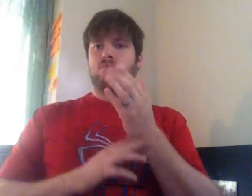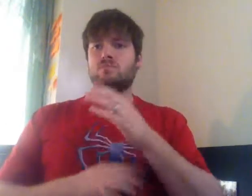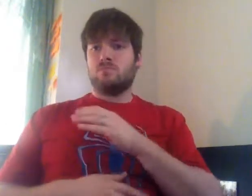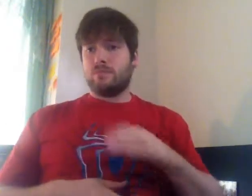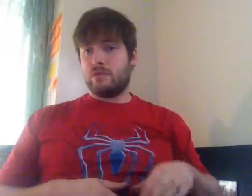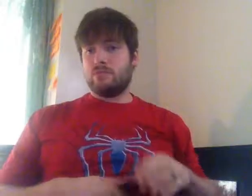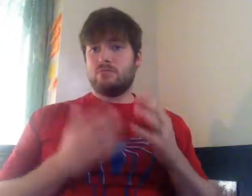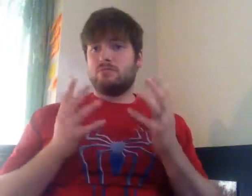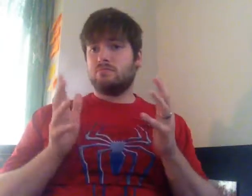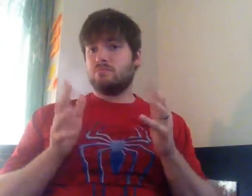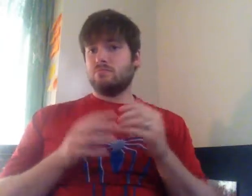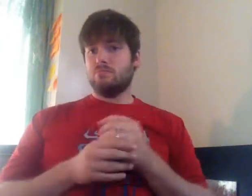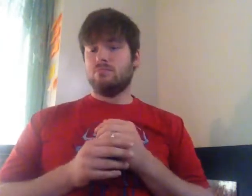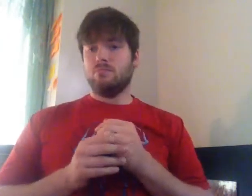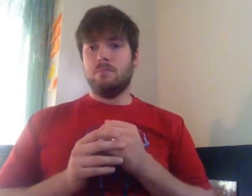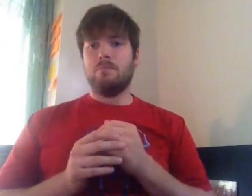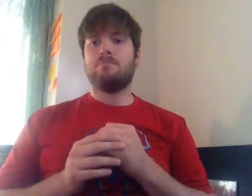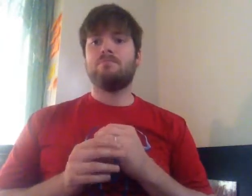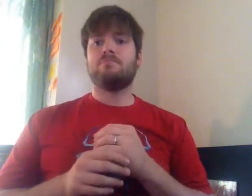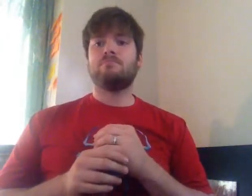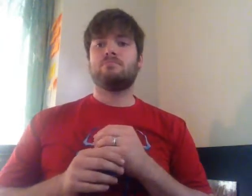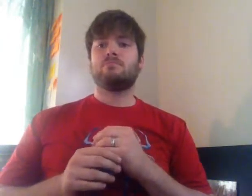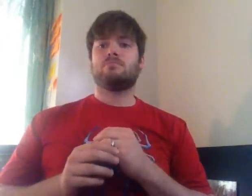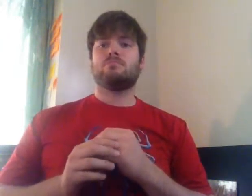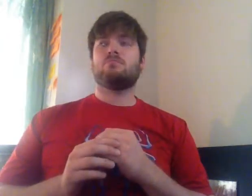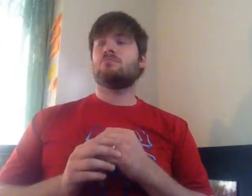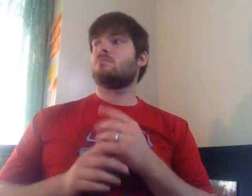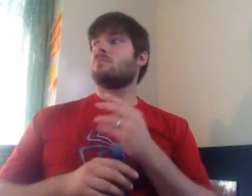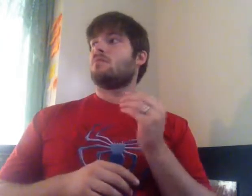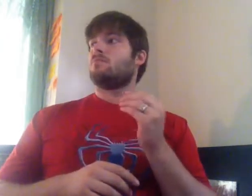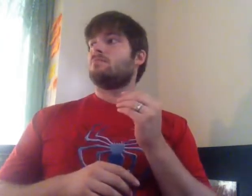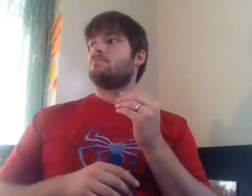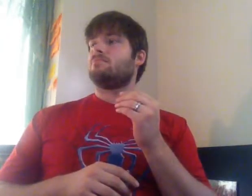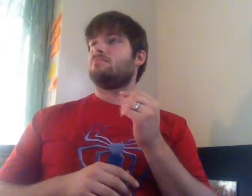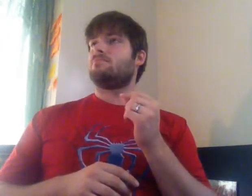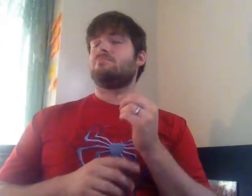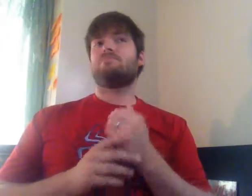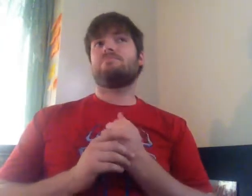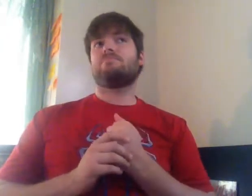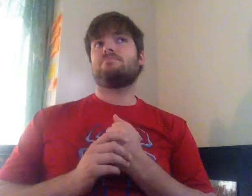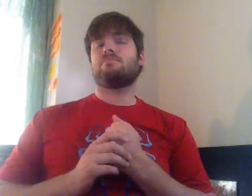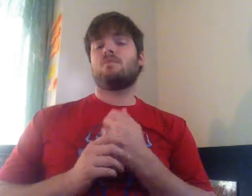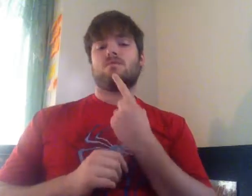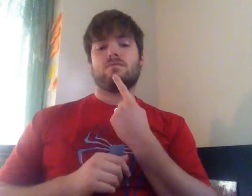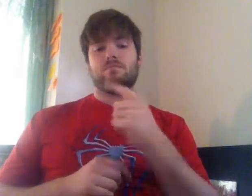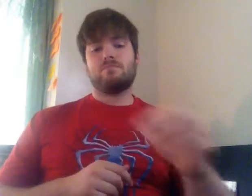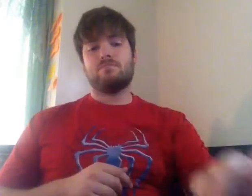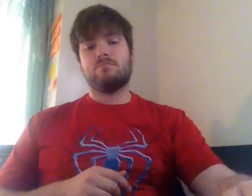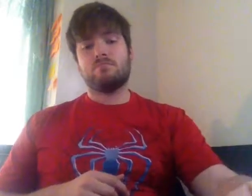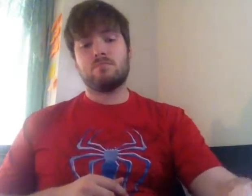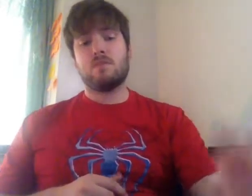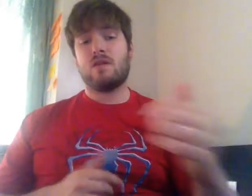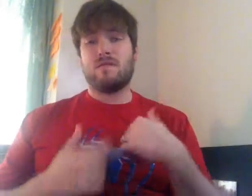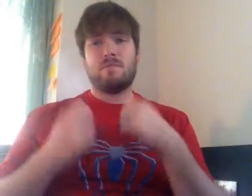right, talking about getting a break. How about getting a break from Colin? This thing's pulling away faster and faster. It's the very latest on it now with Dr. Greco. Yeah, Alex,